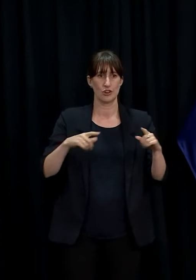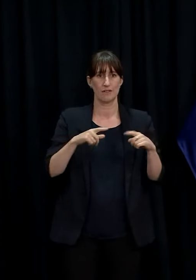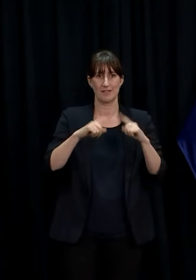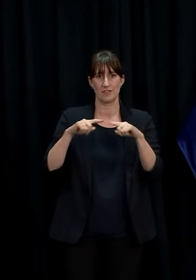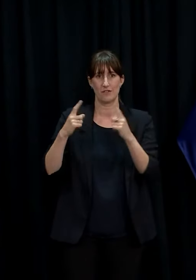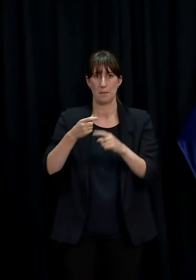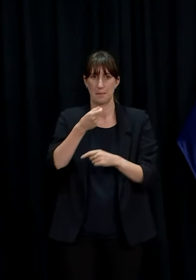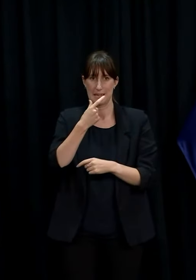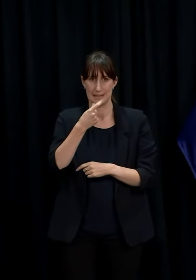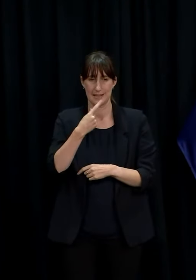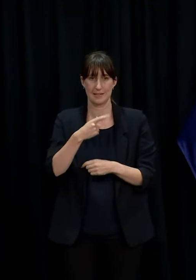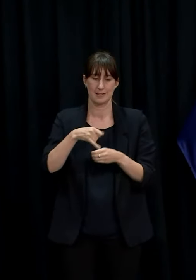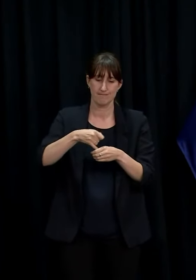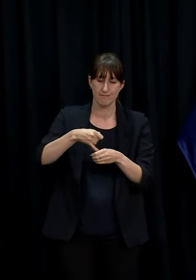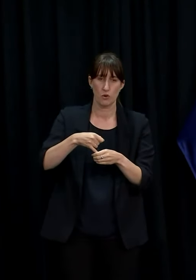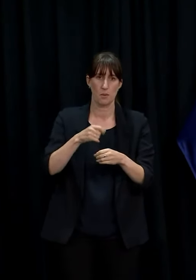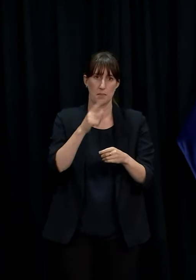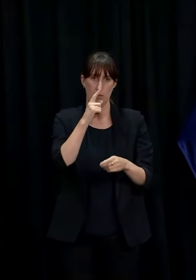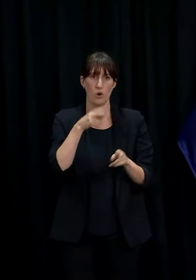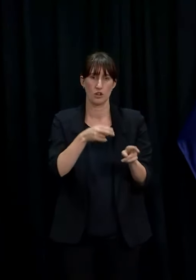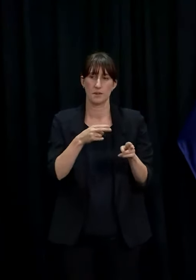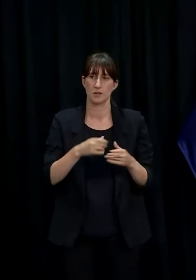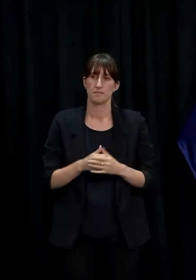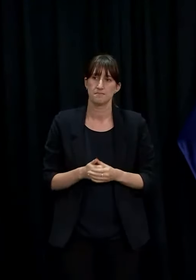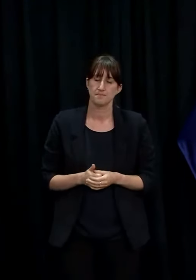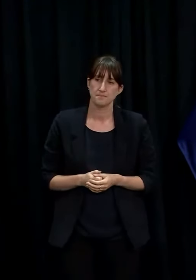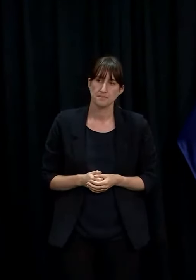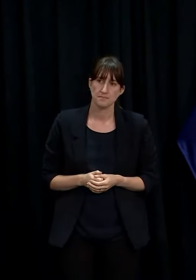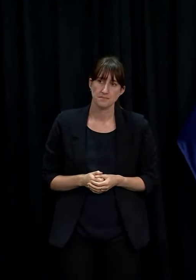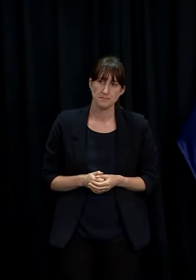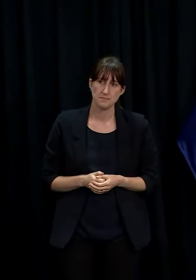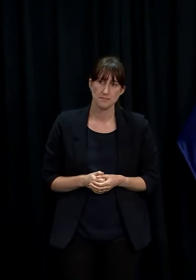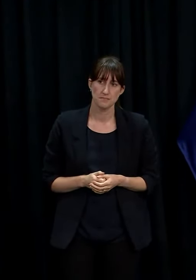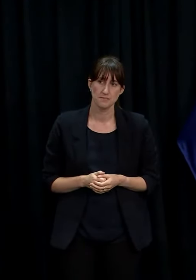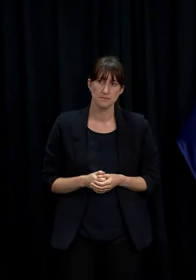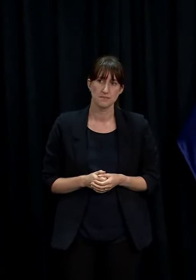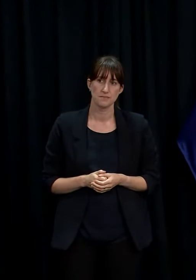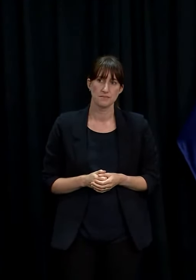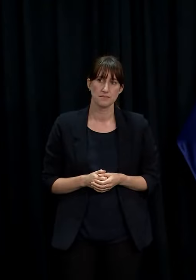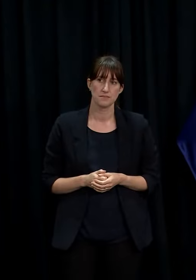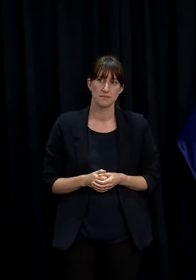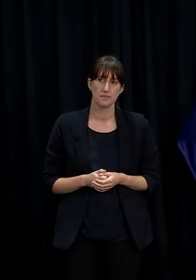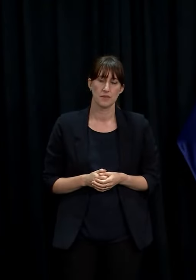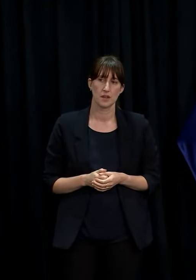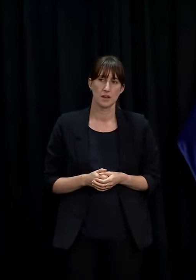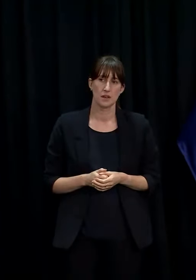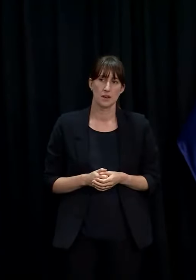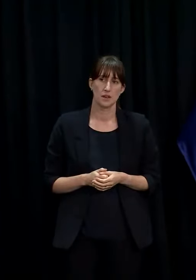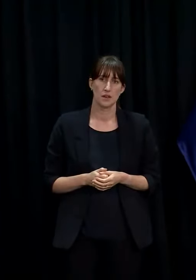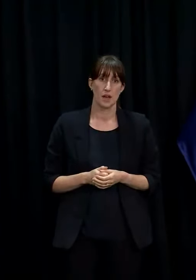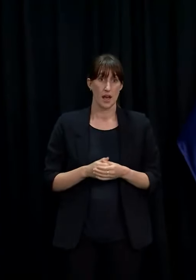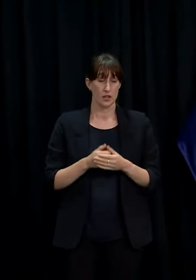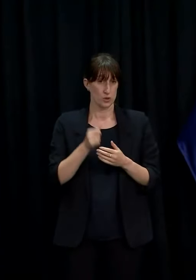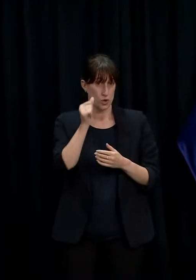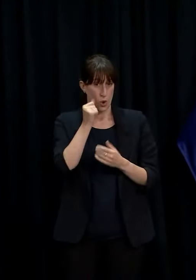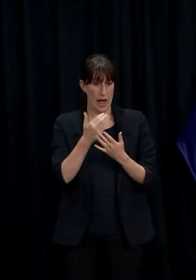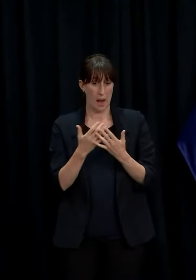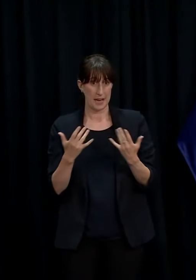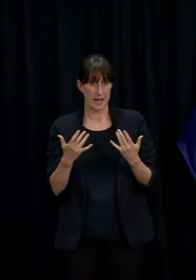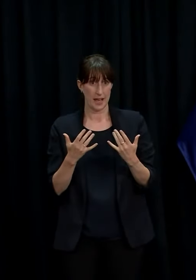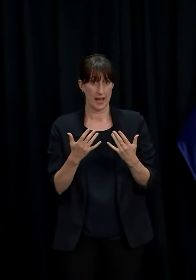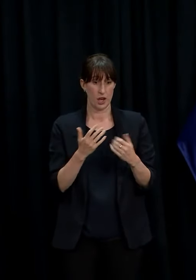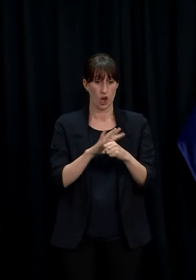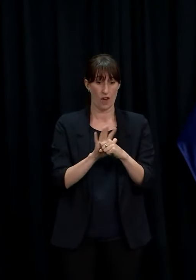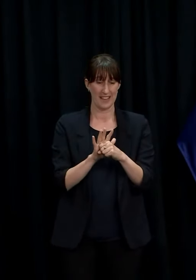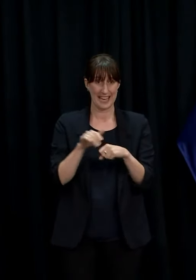hospital. Updated estimates on how much of the COVID, do you have any updated estimates on how much of the COVID in New Zealand is Delta? Still, are we in the impression